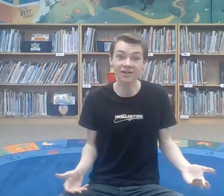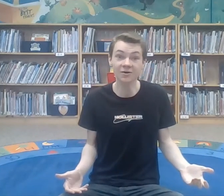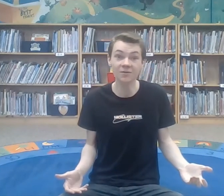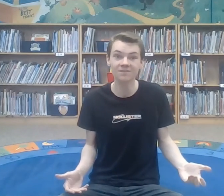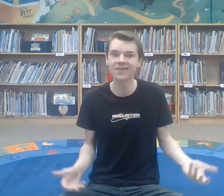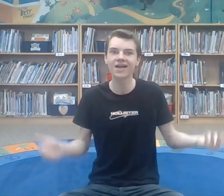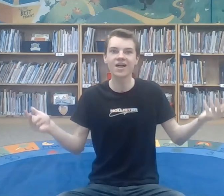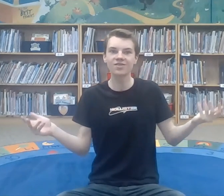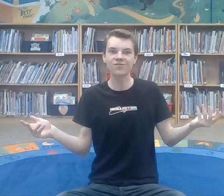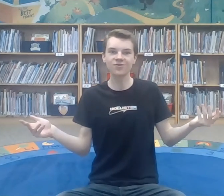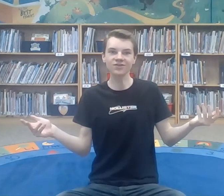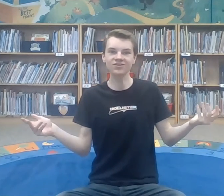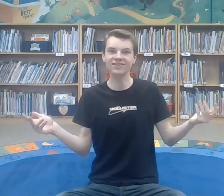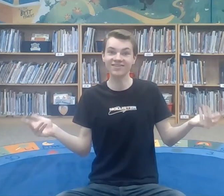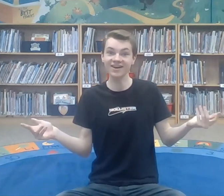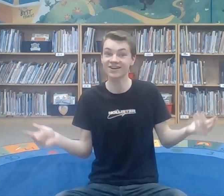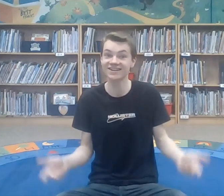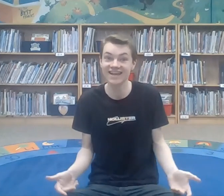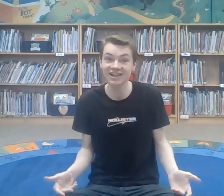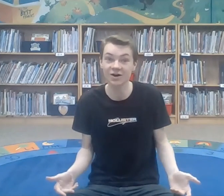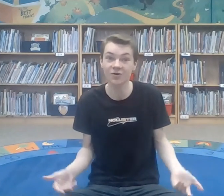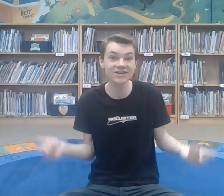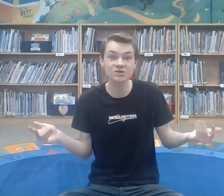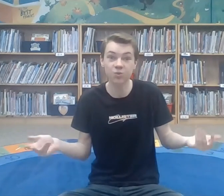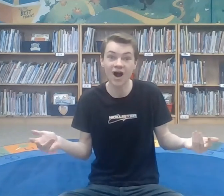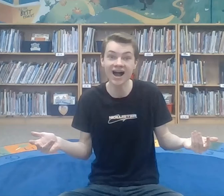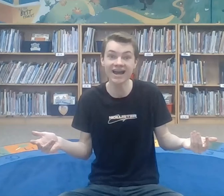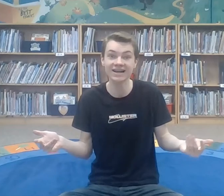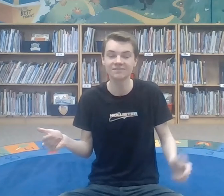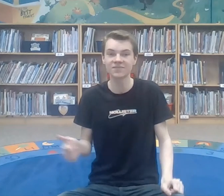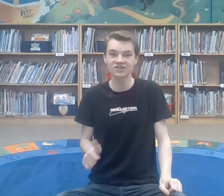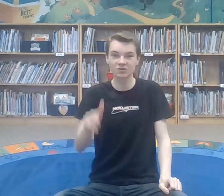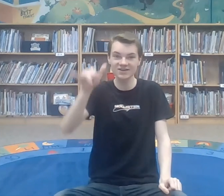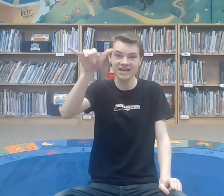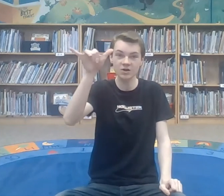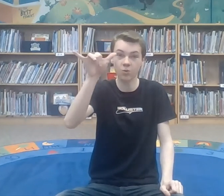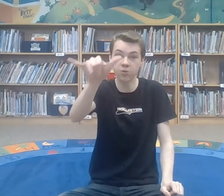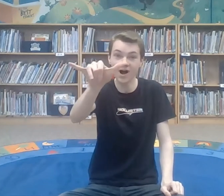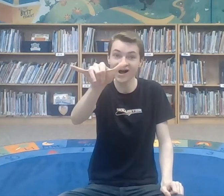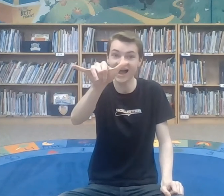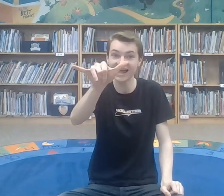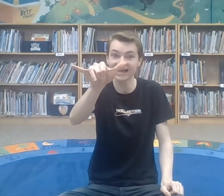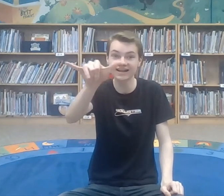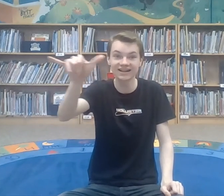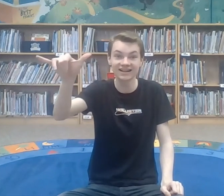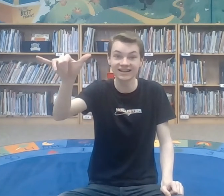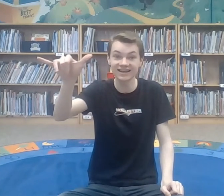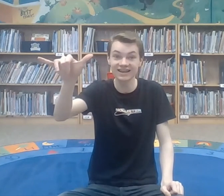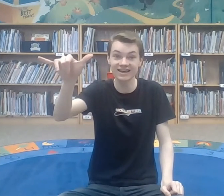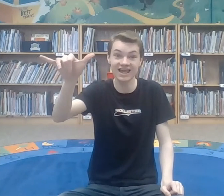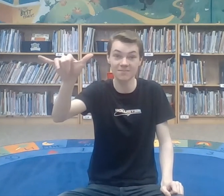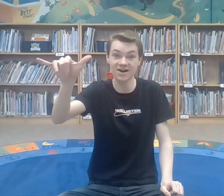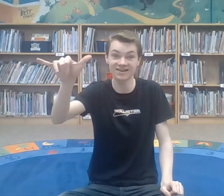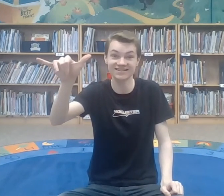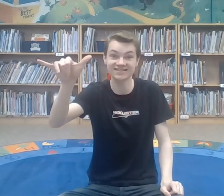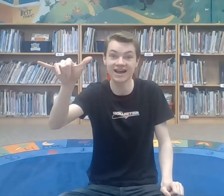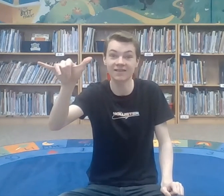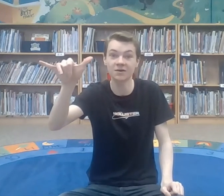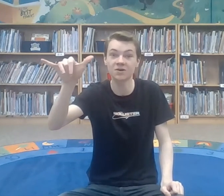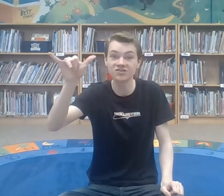Yellow. The first letter in yellow is Y. So we take Y in American Sign Language